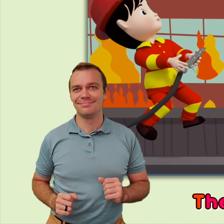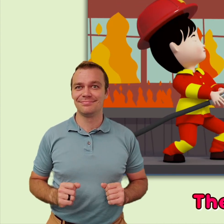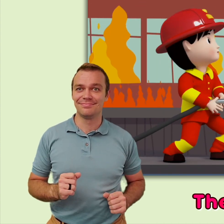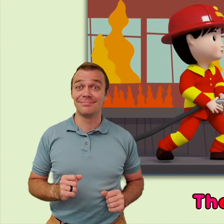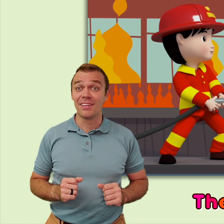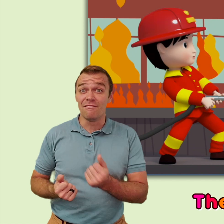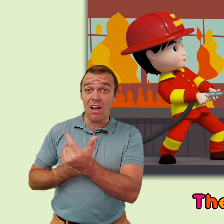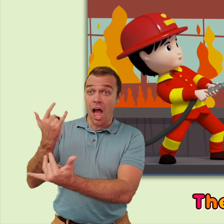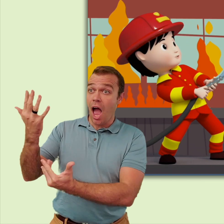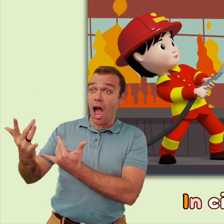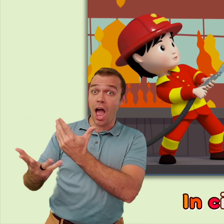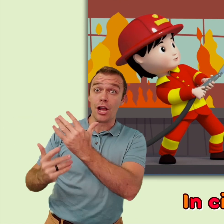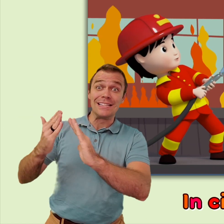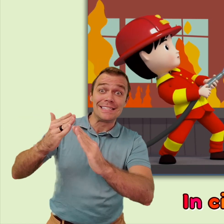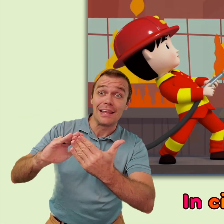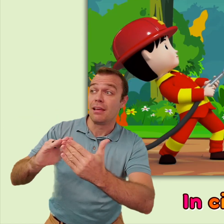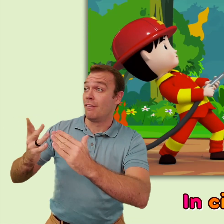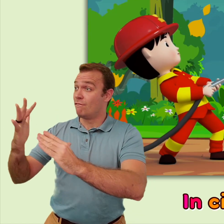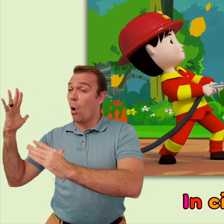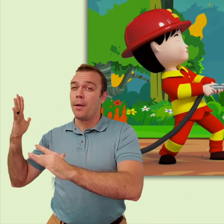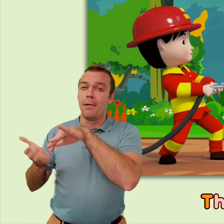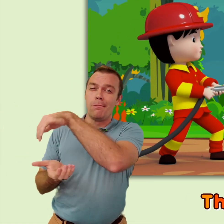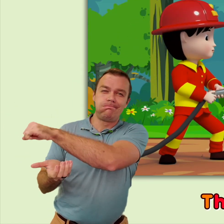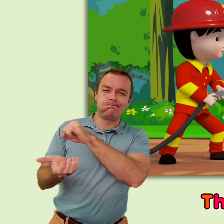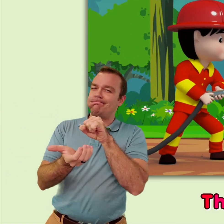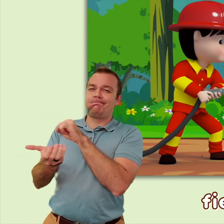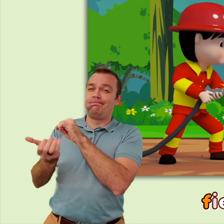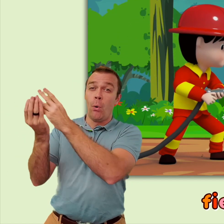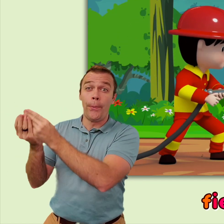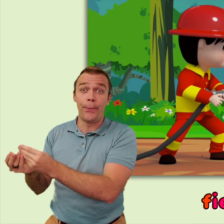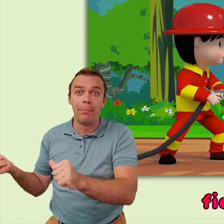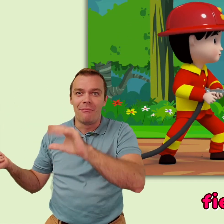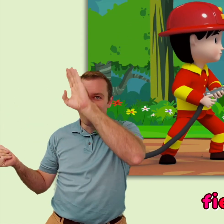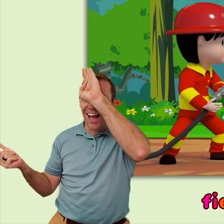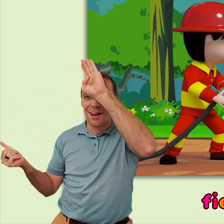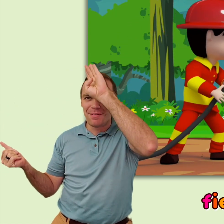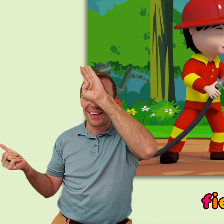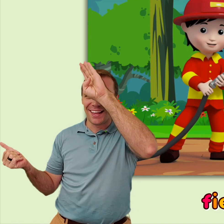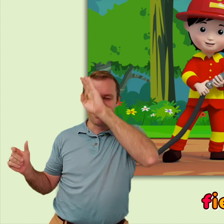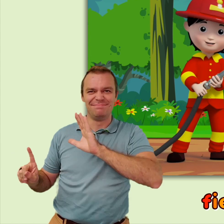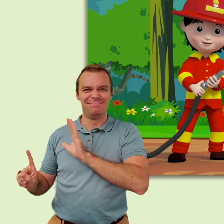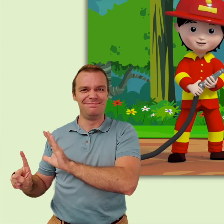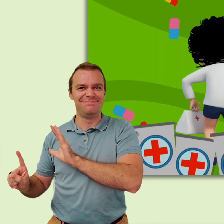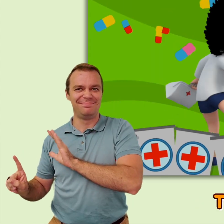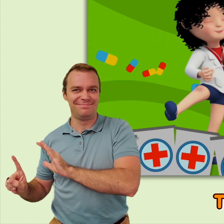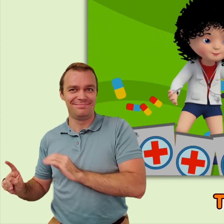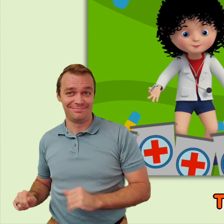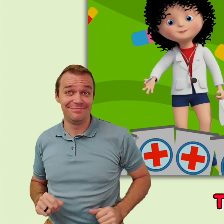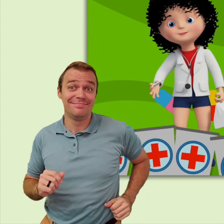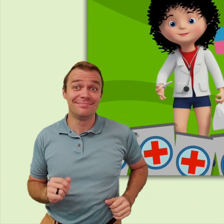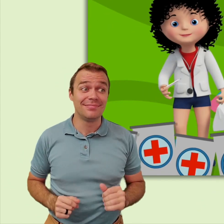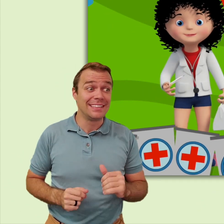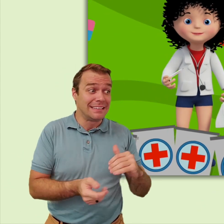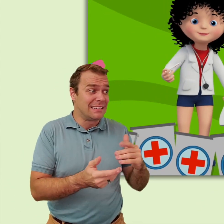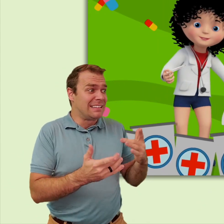They put out fires in cities and forests. That's what the fiery firemen do. They